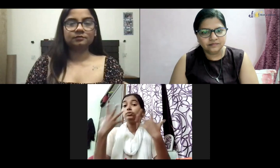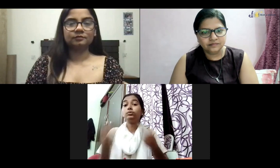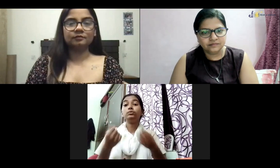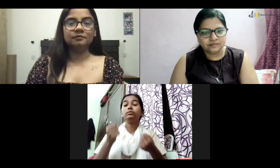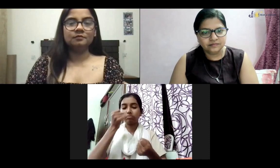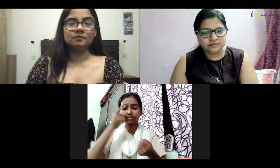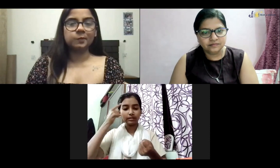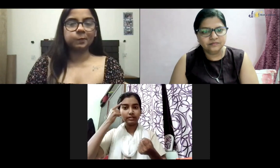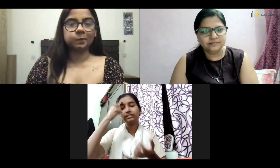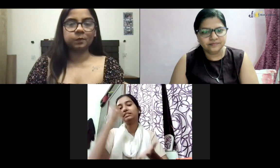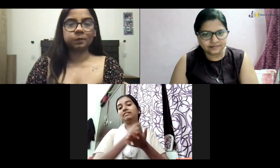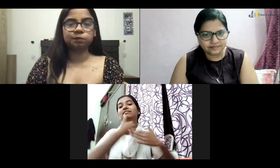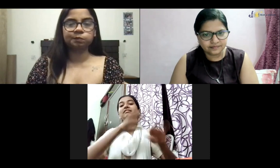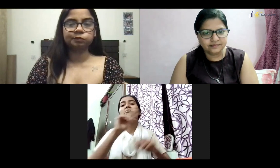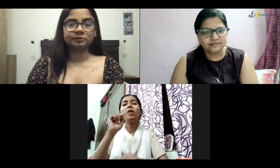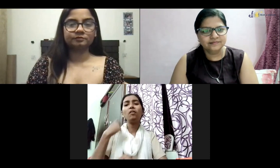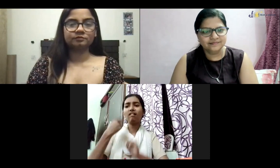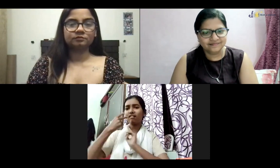and